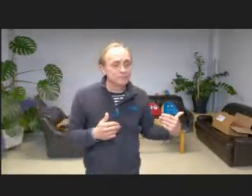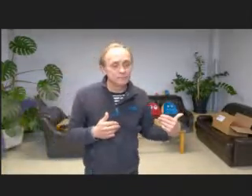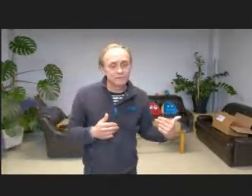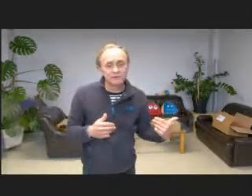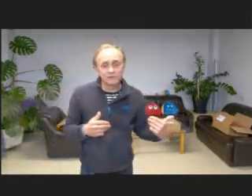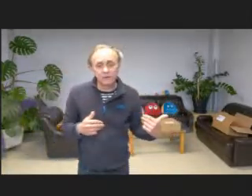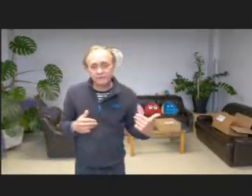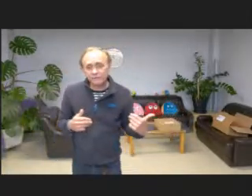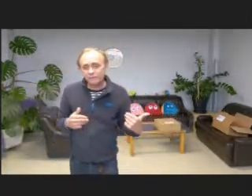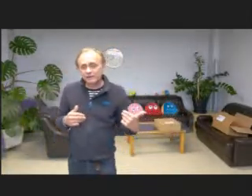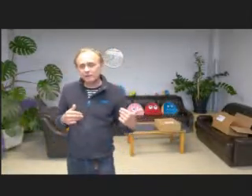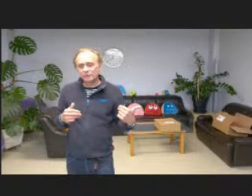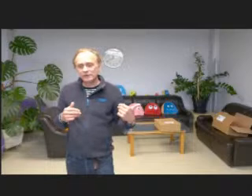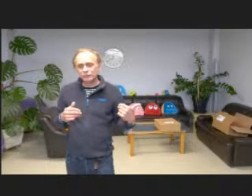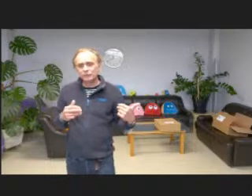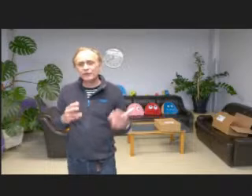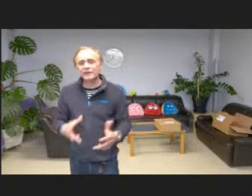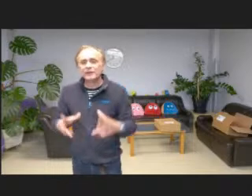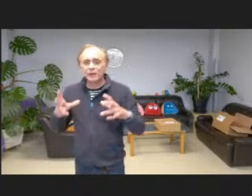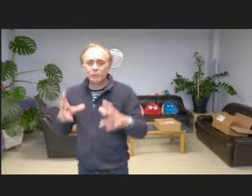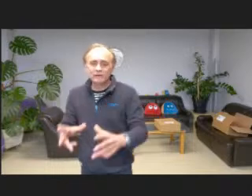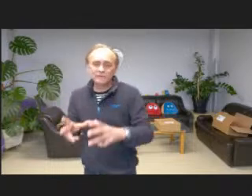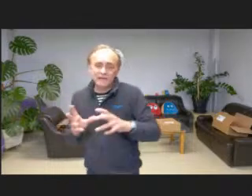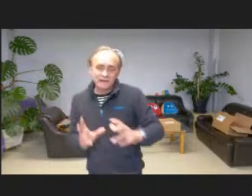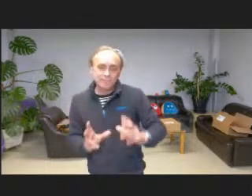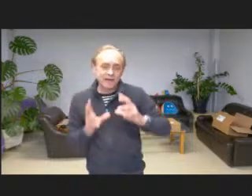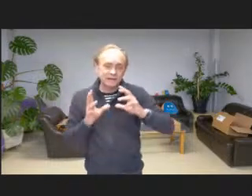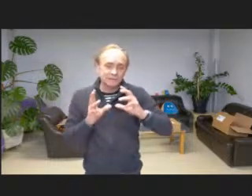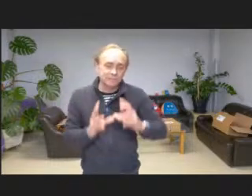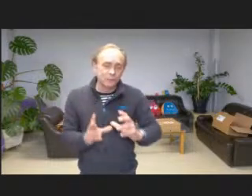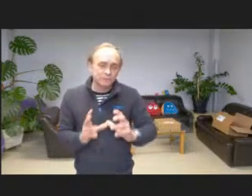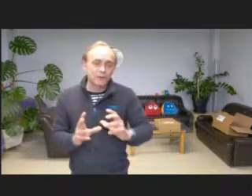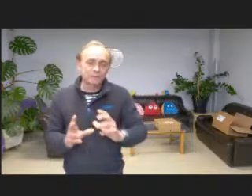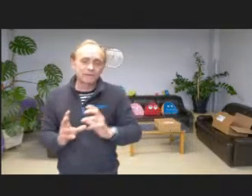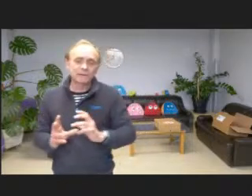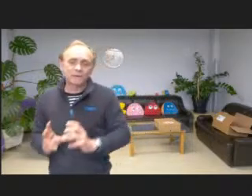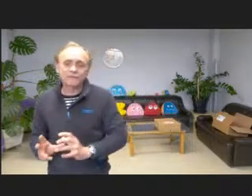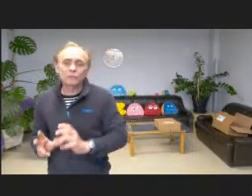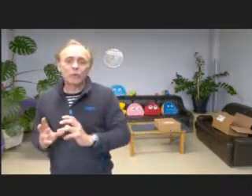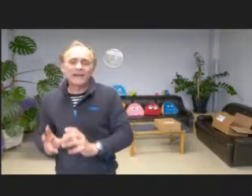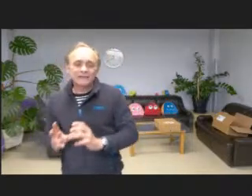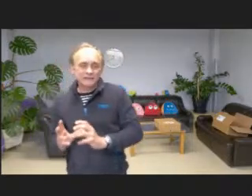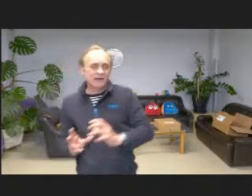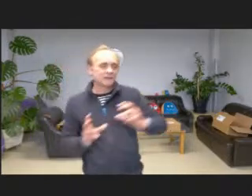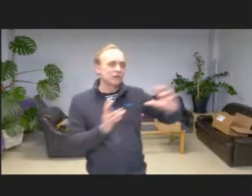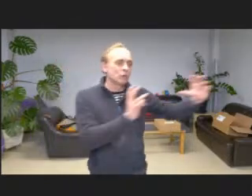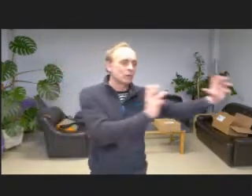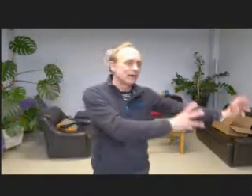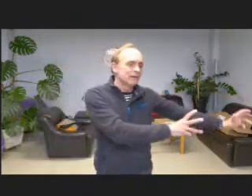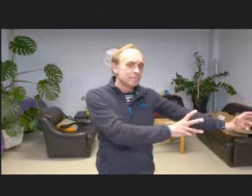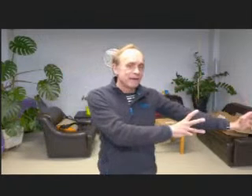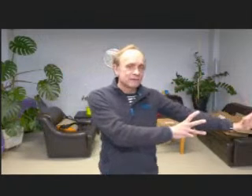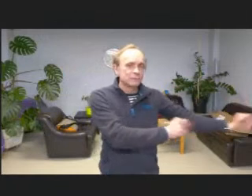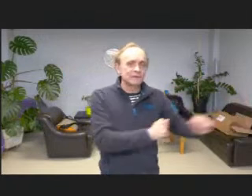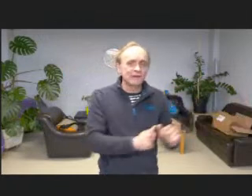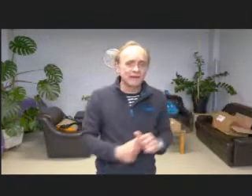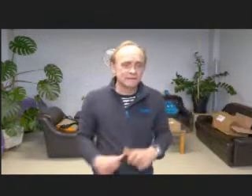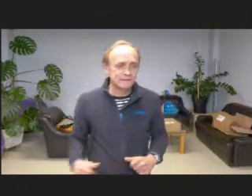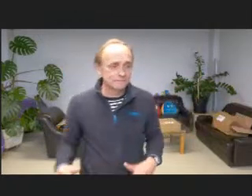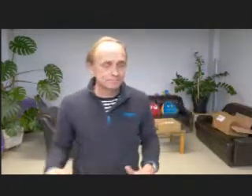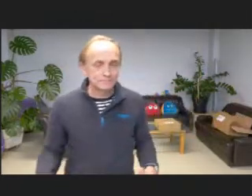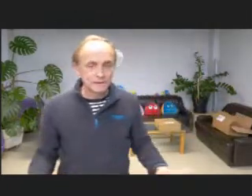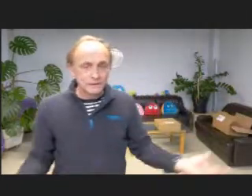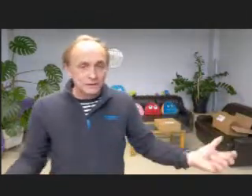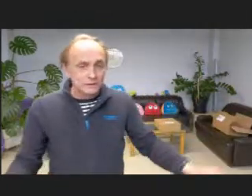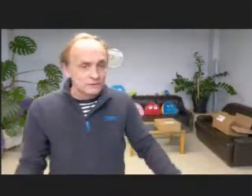most probable clauses we are using, and we are sending back the most probable clauses via the card URL back to the